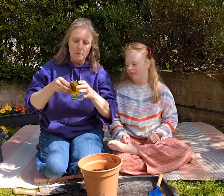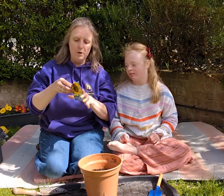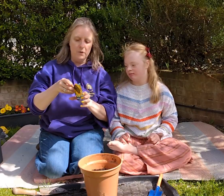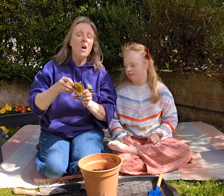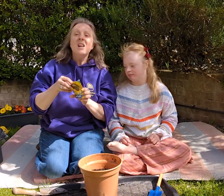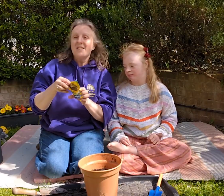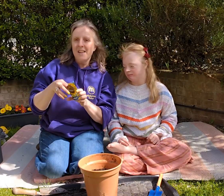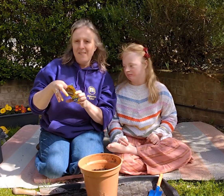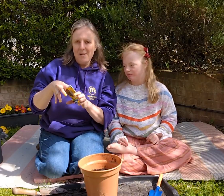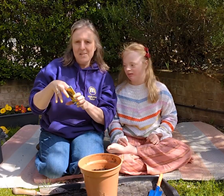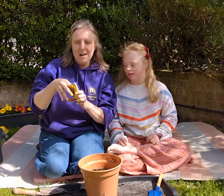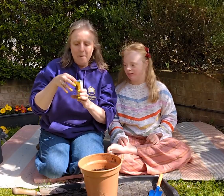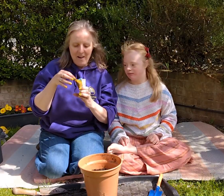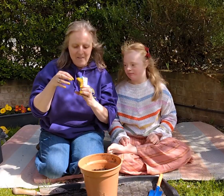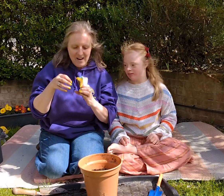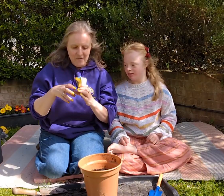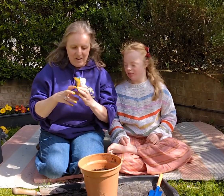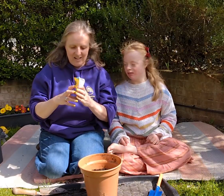beautiful. Sunflowers are my favourite.